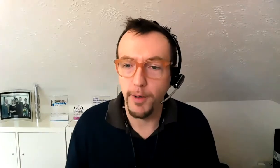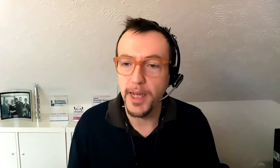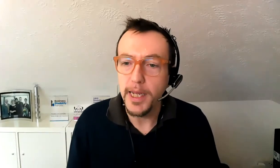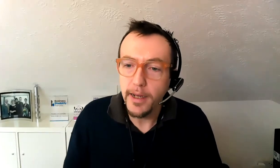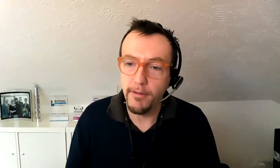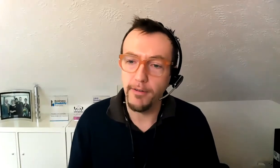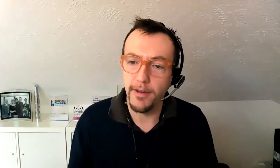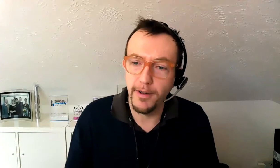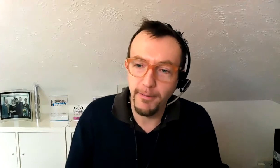B